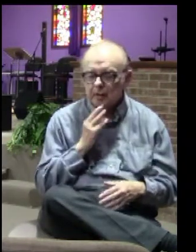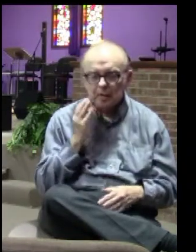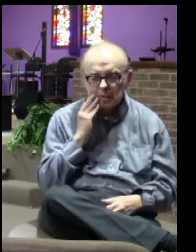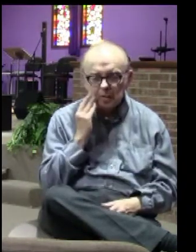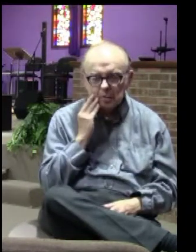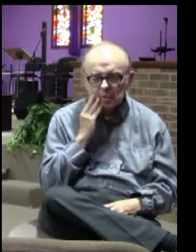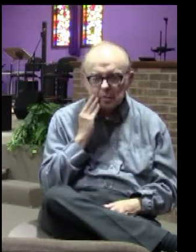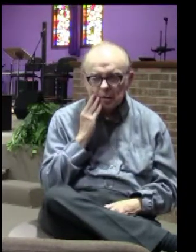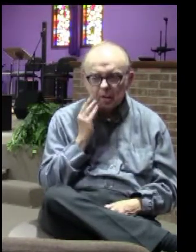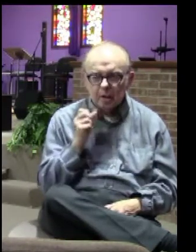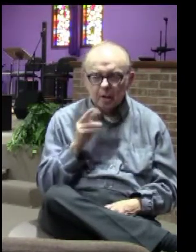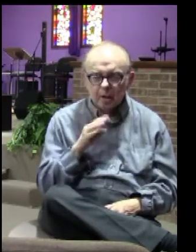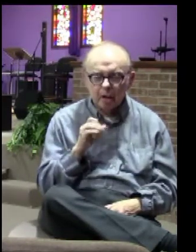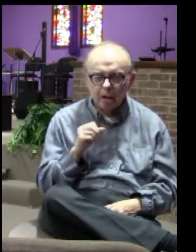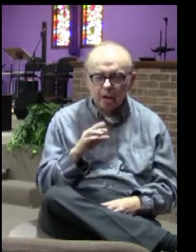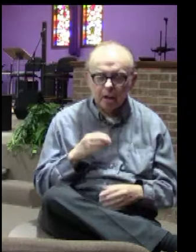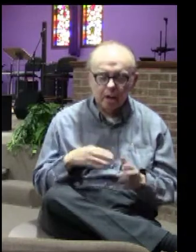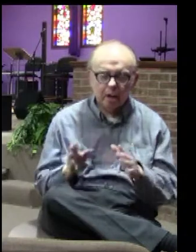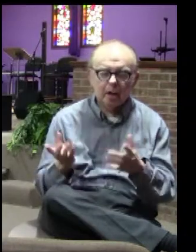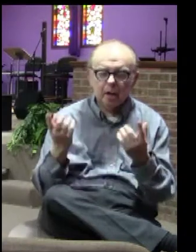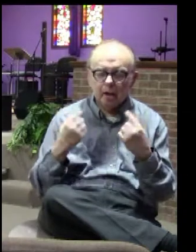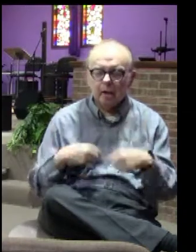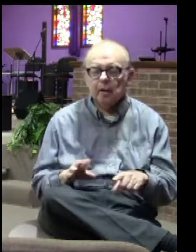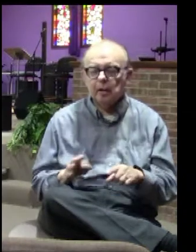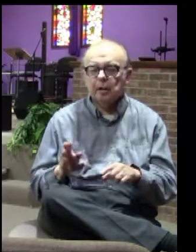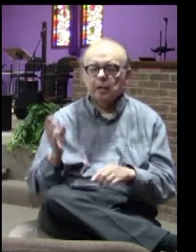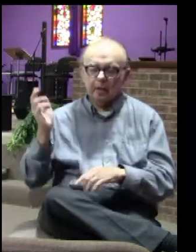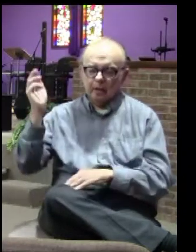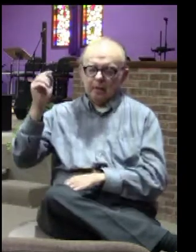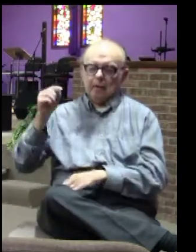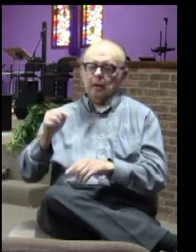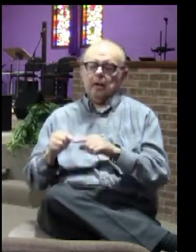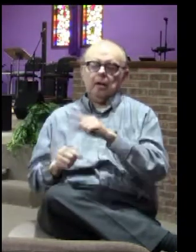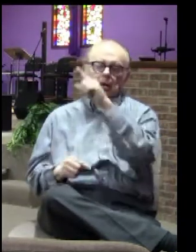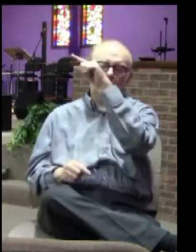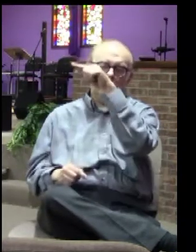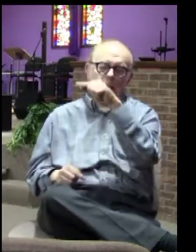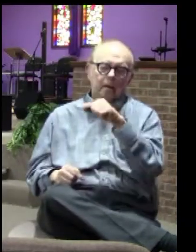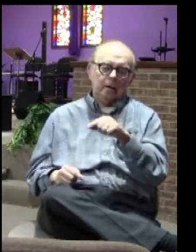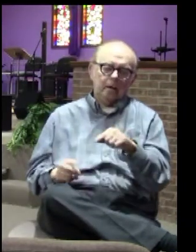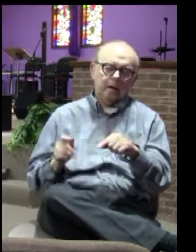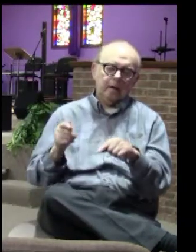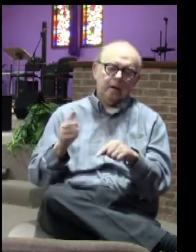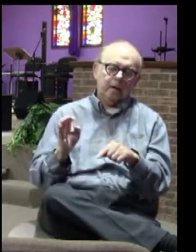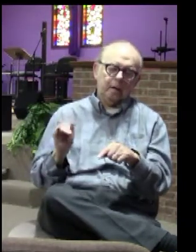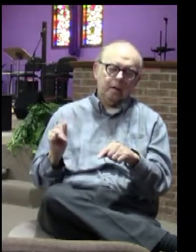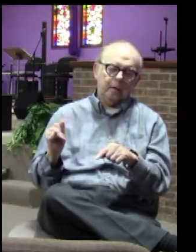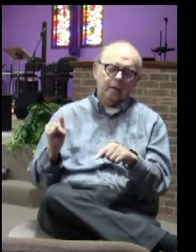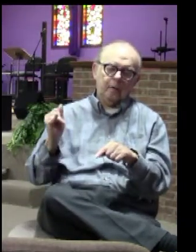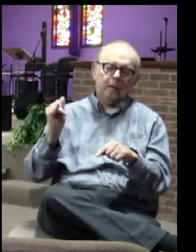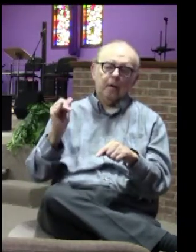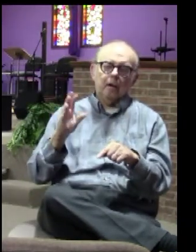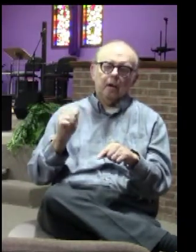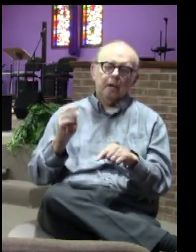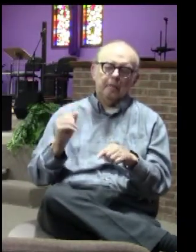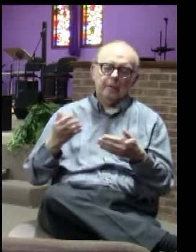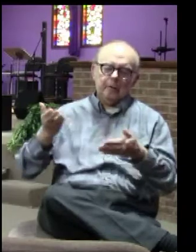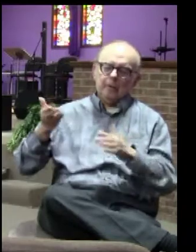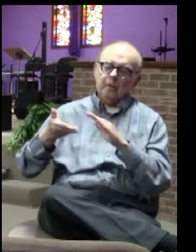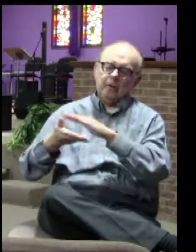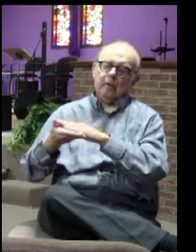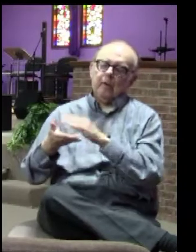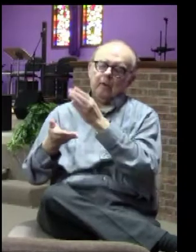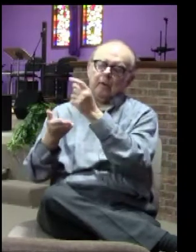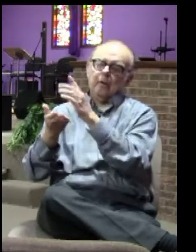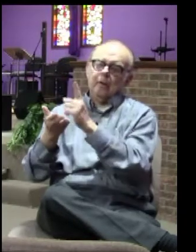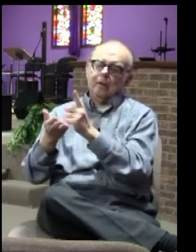where the undercurrents are at, and you're coming down a hill, a slope of a levee, on a piece of cardboard that